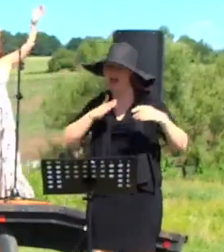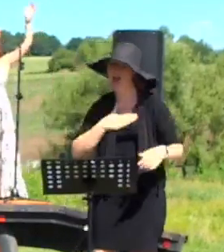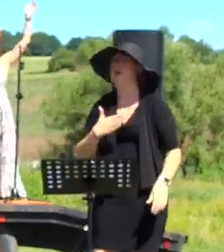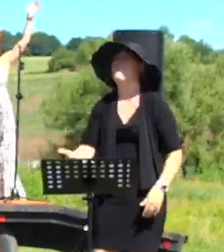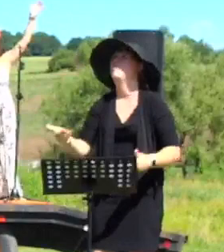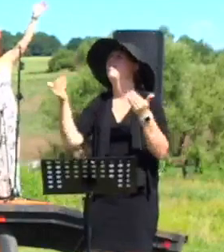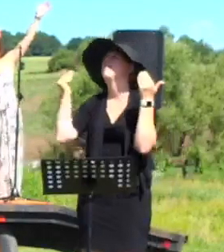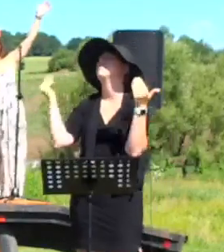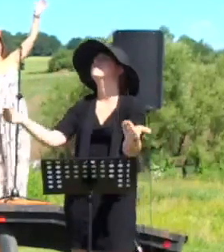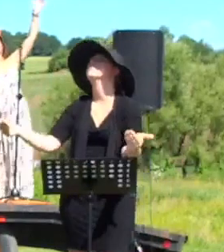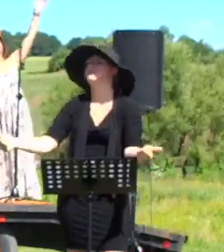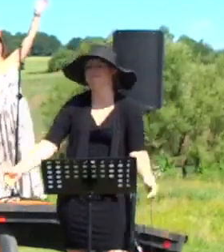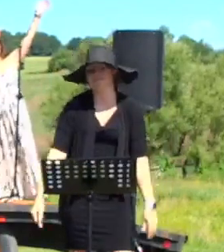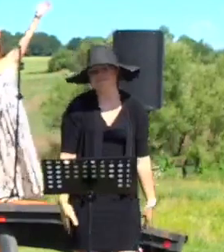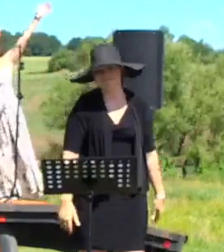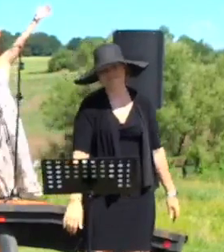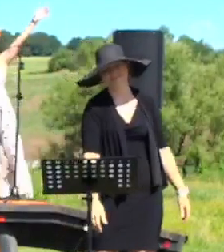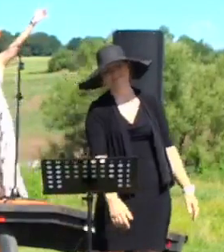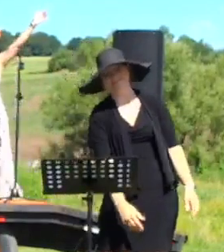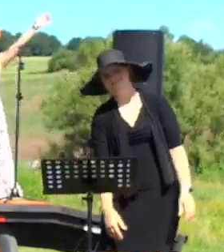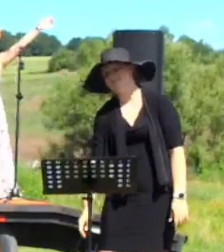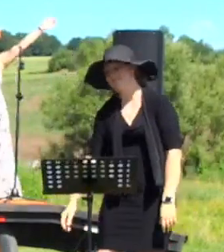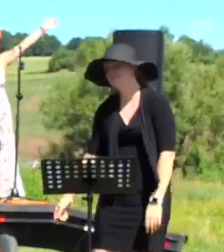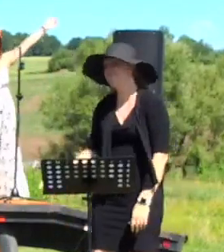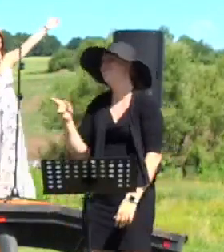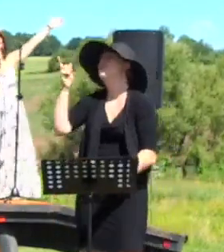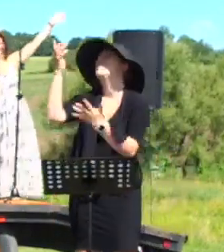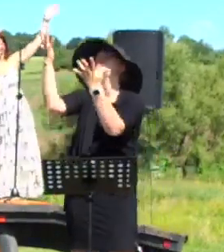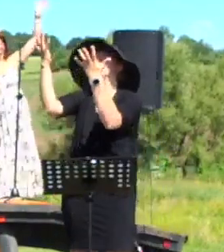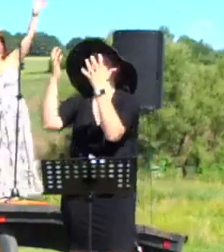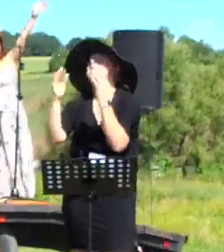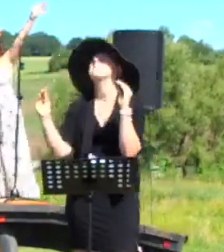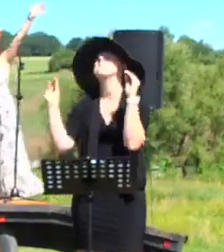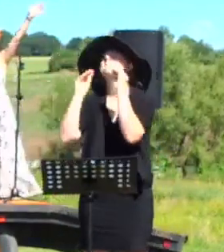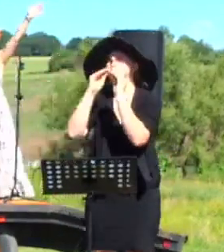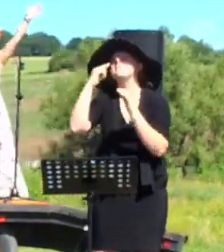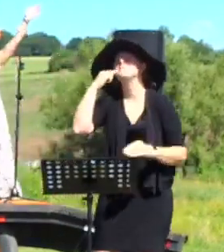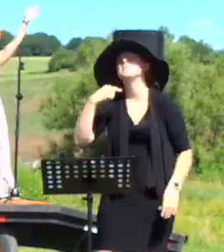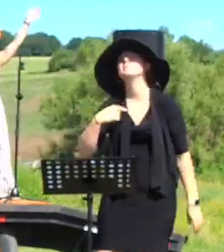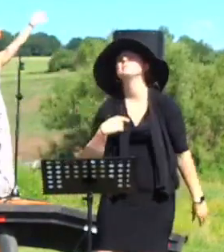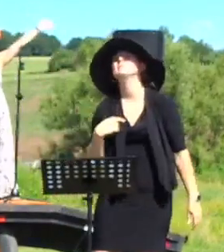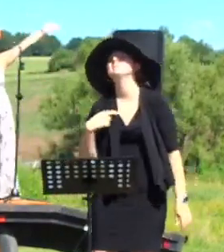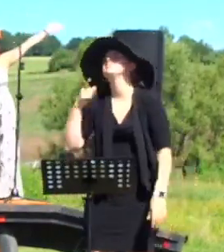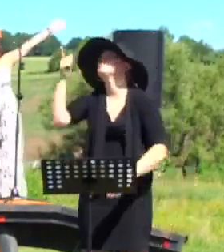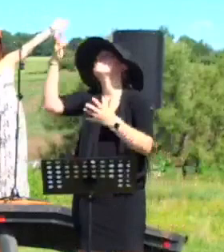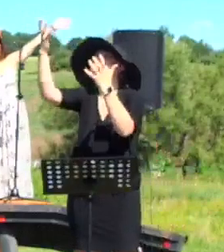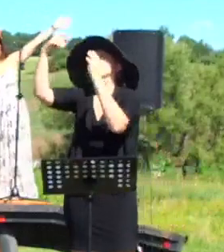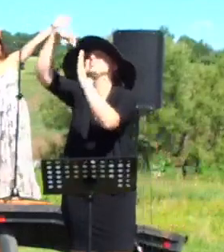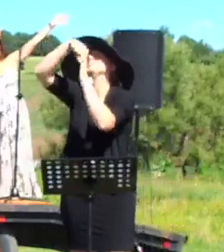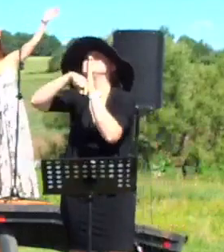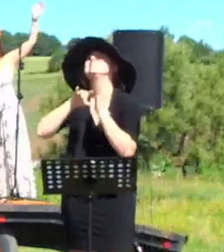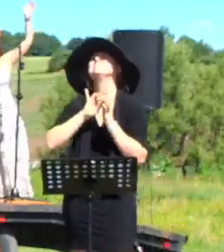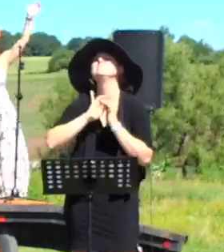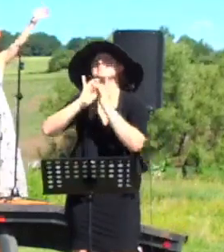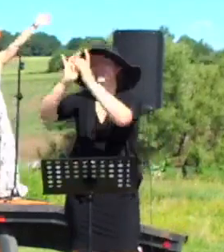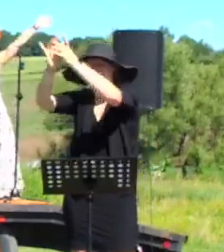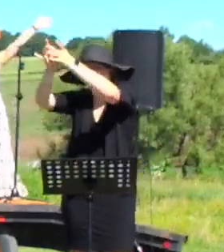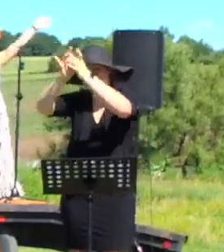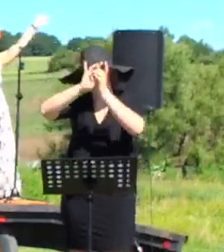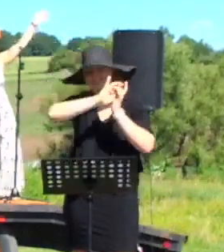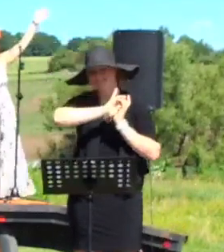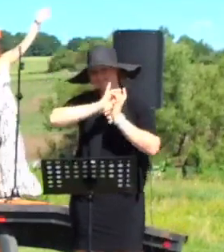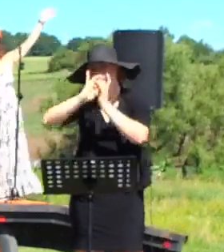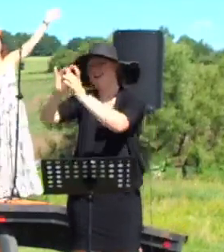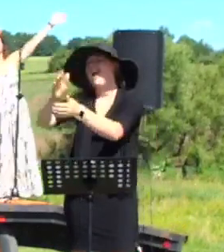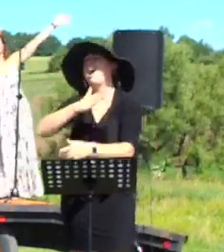lead me, Lord. You have called me higher, You